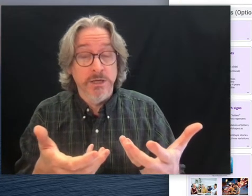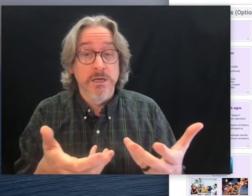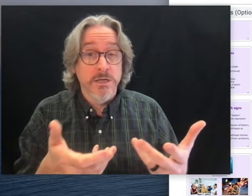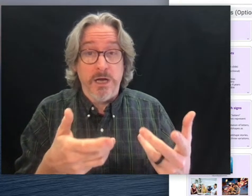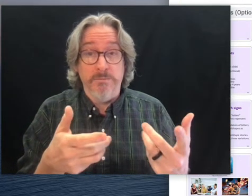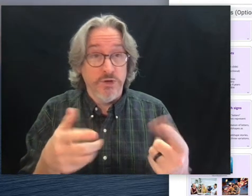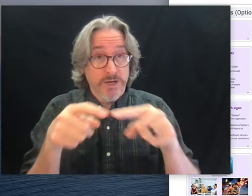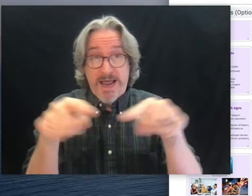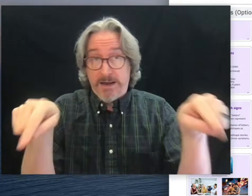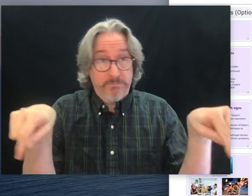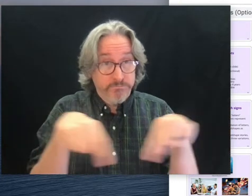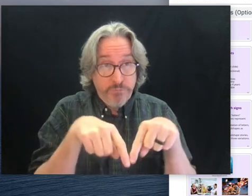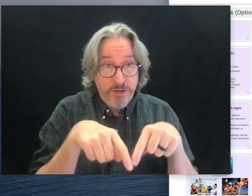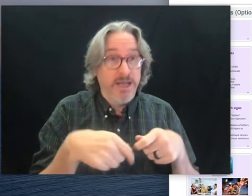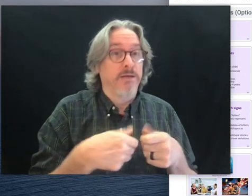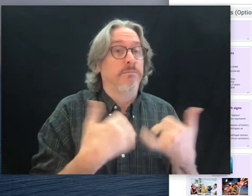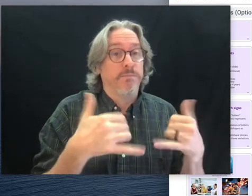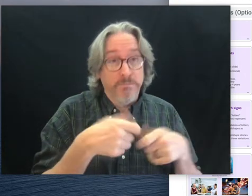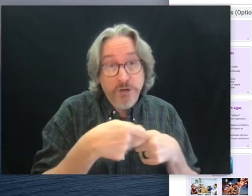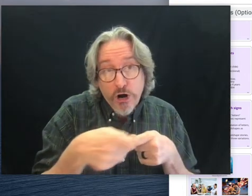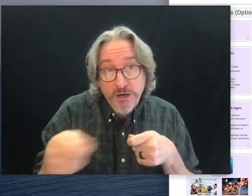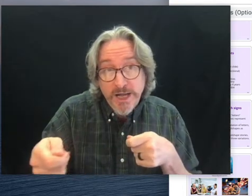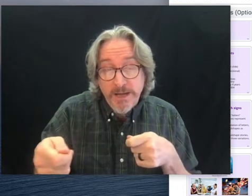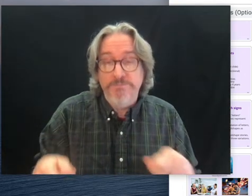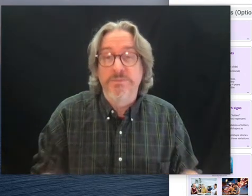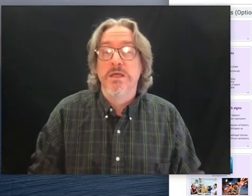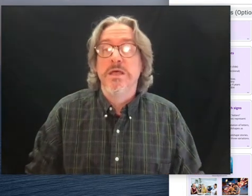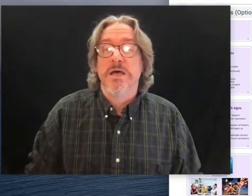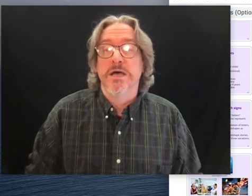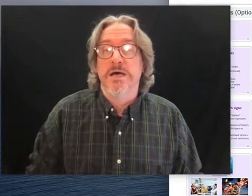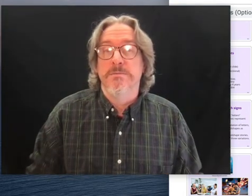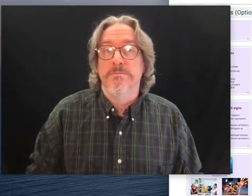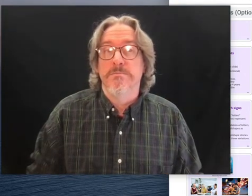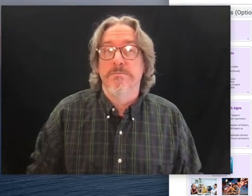something, you could add board game, card game,